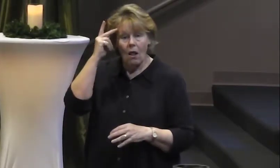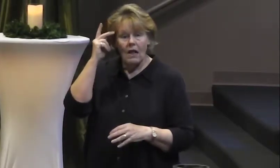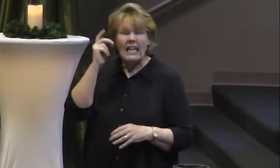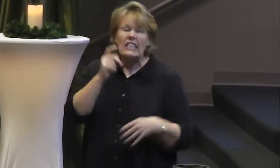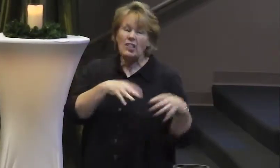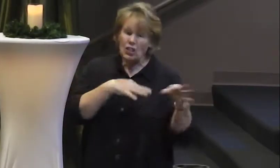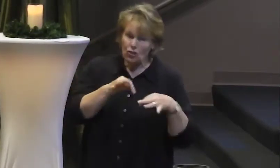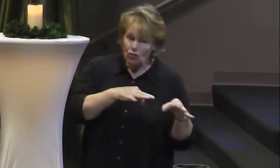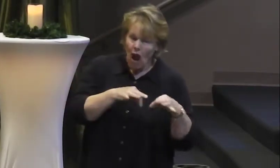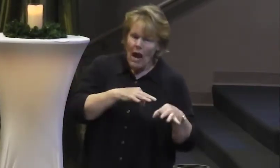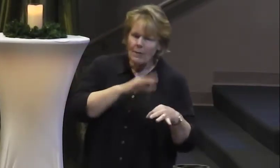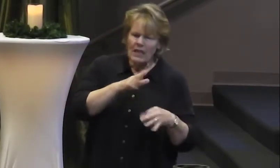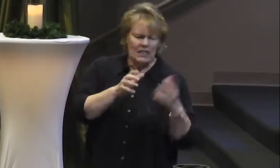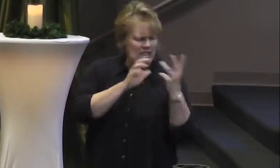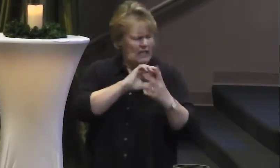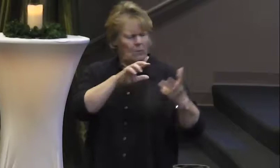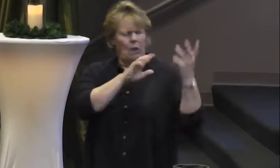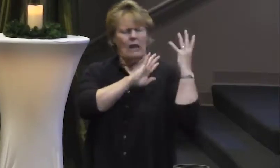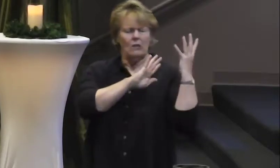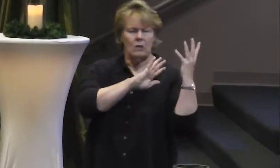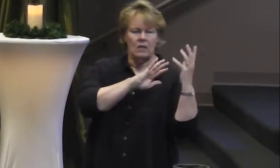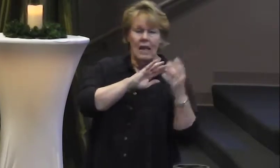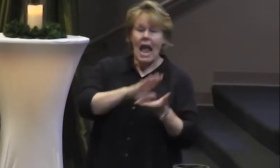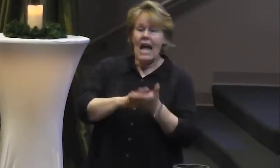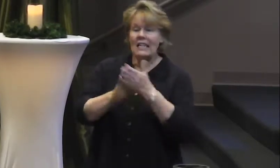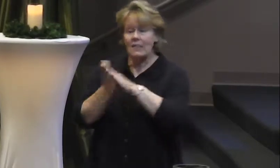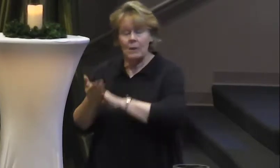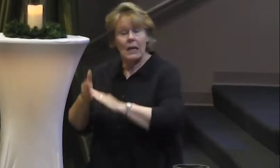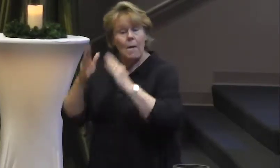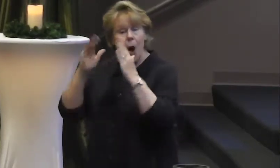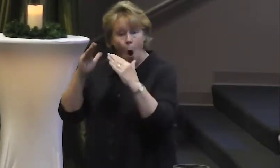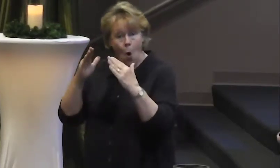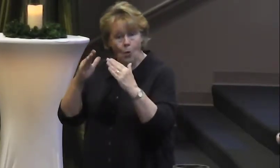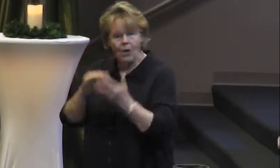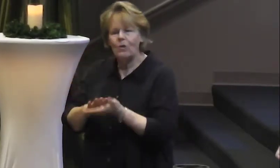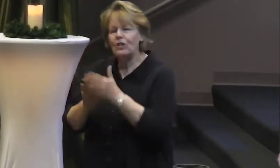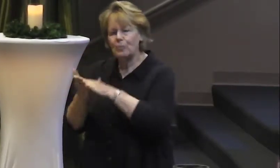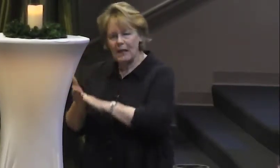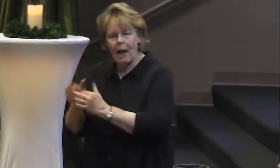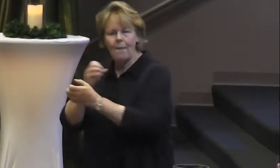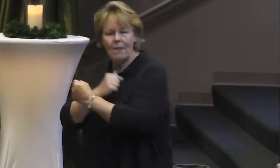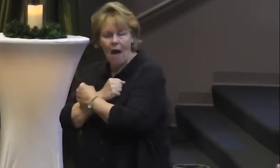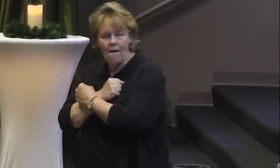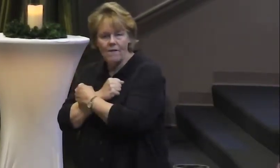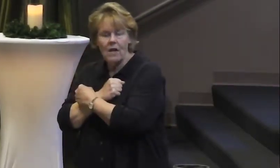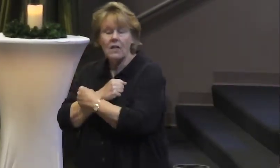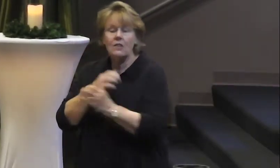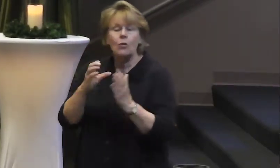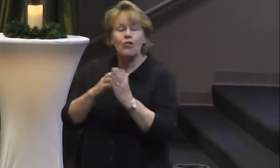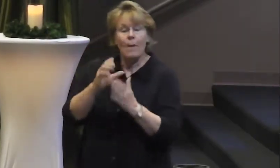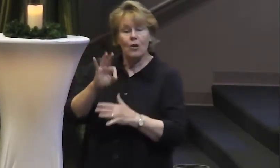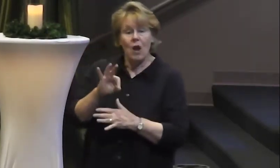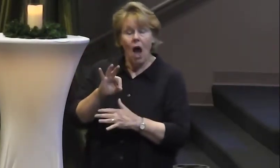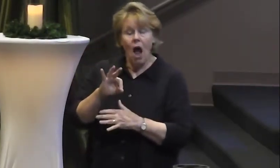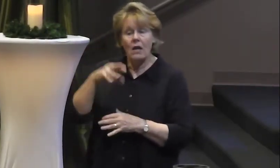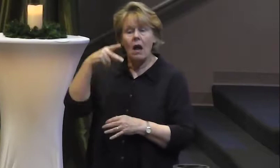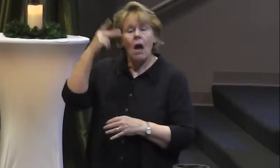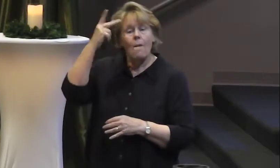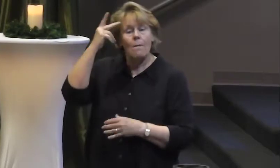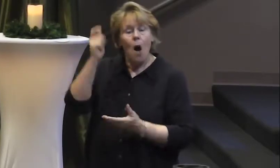the displacement into hope that goes into love. So chapter 9 is an astounding statement. He says, I have great